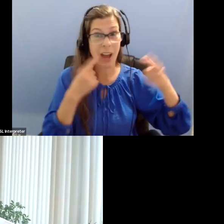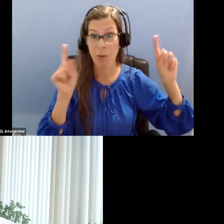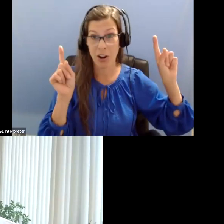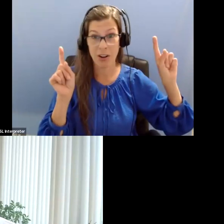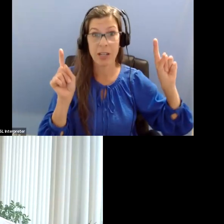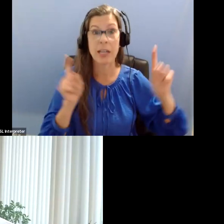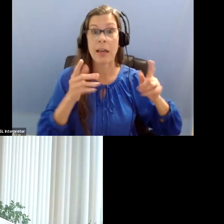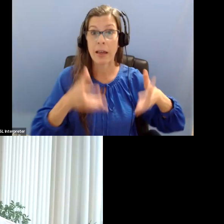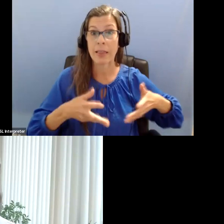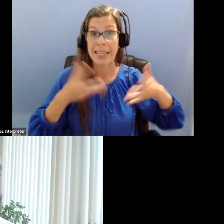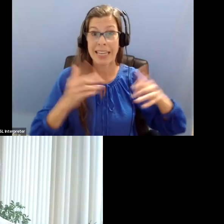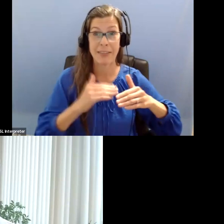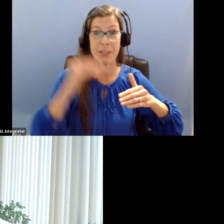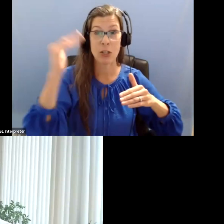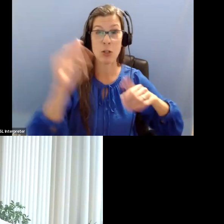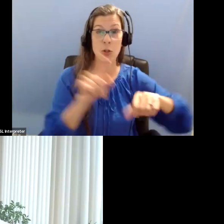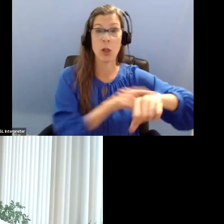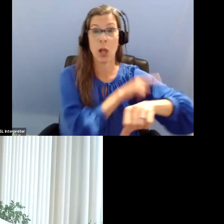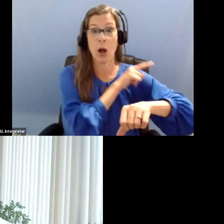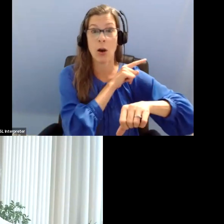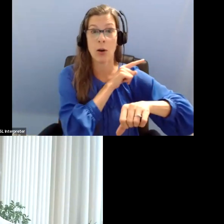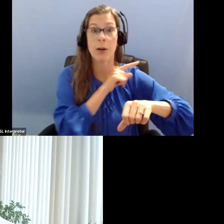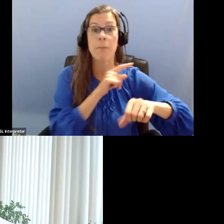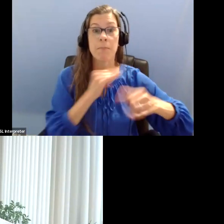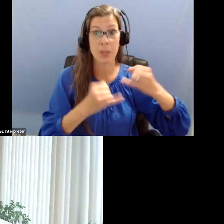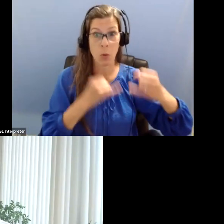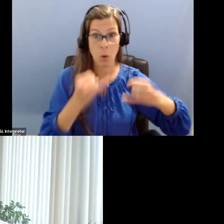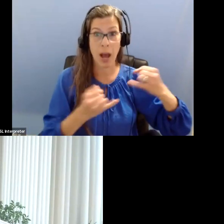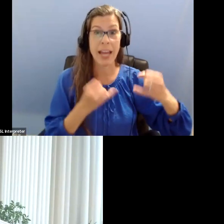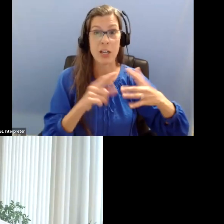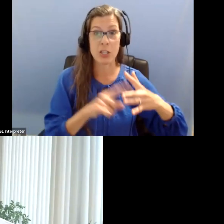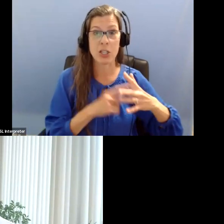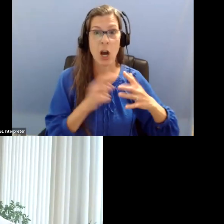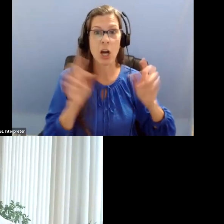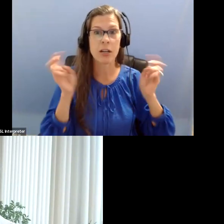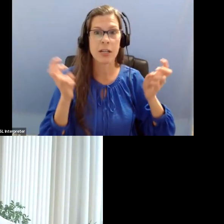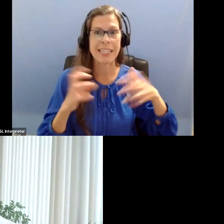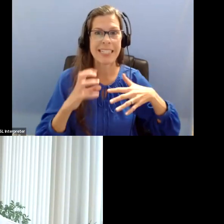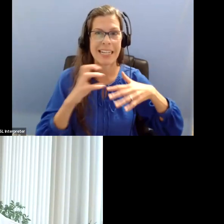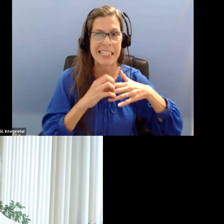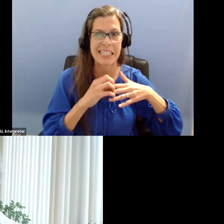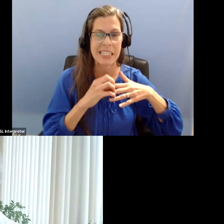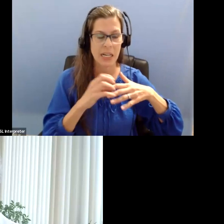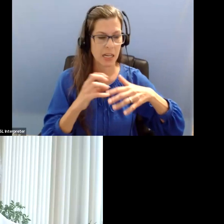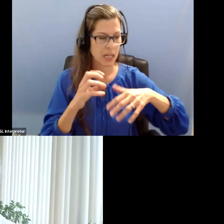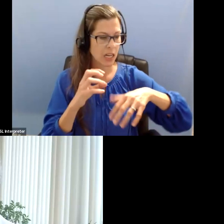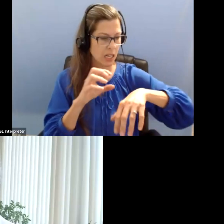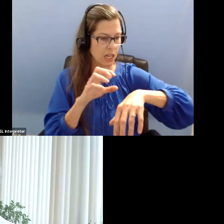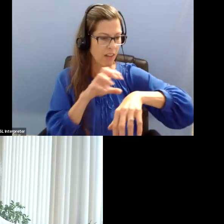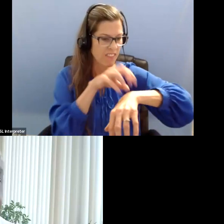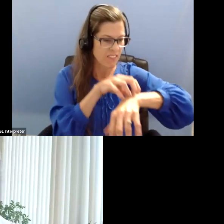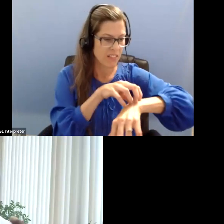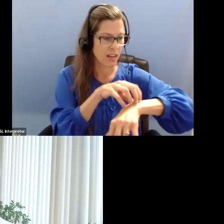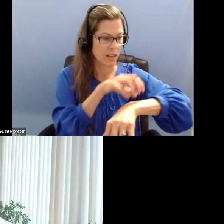on too long, the wires actually start to bite into the tree and the trunk. And when you go to remove them, it